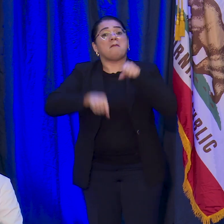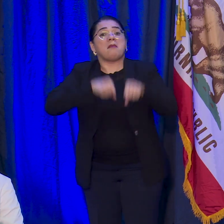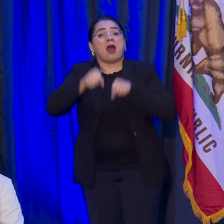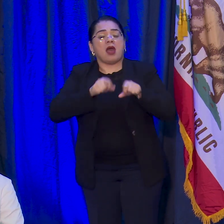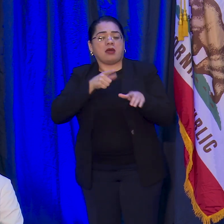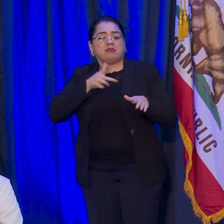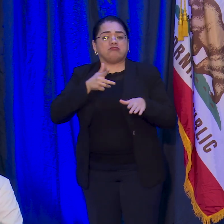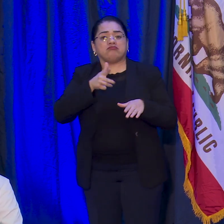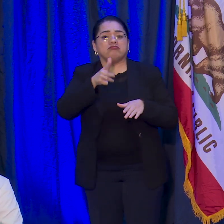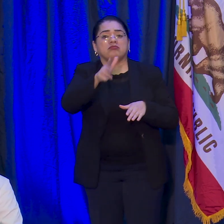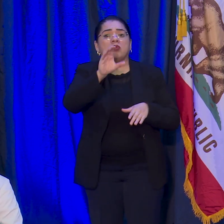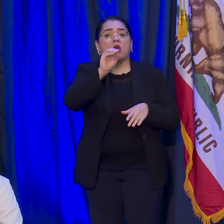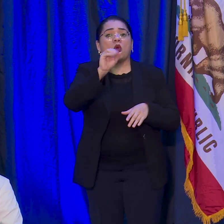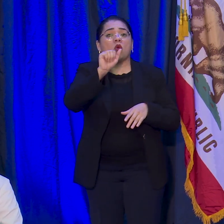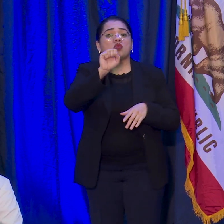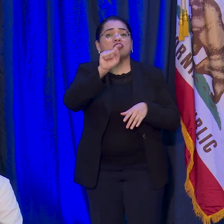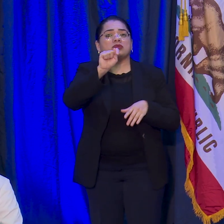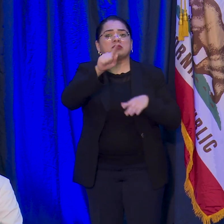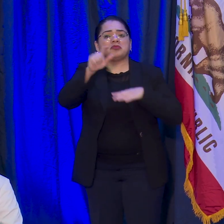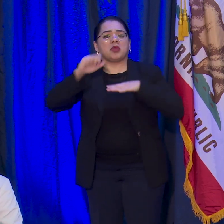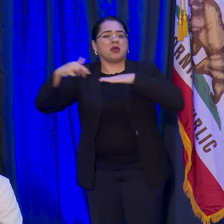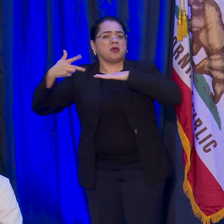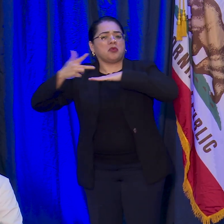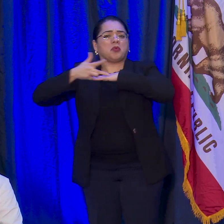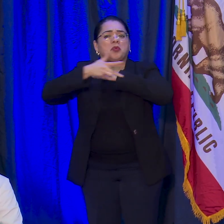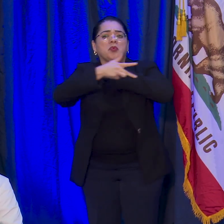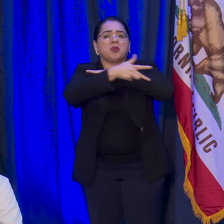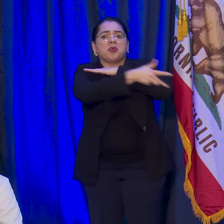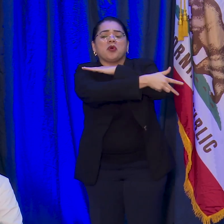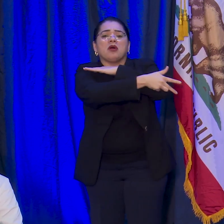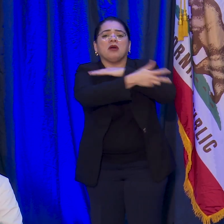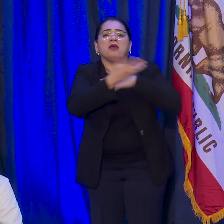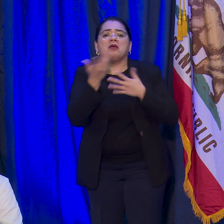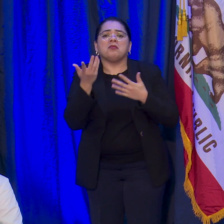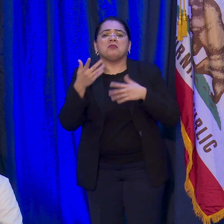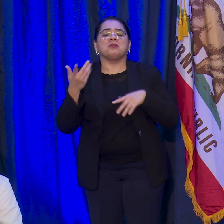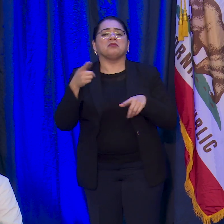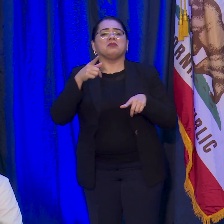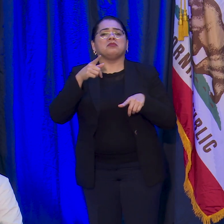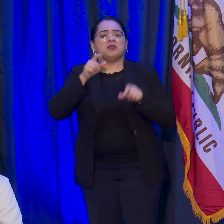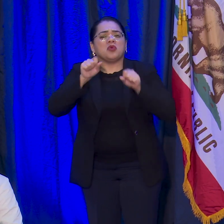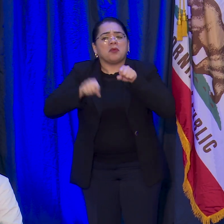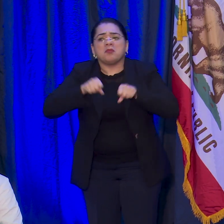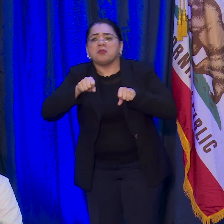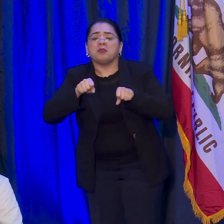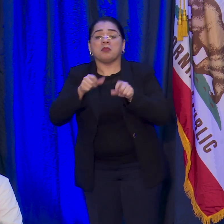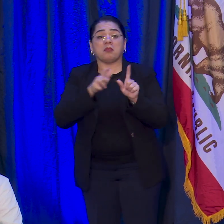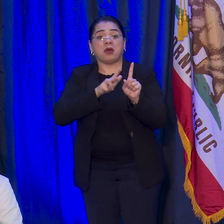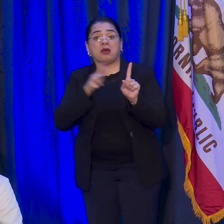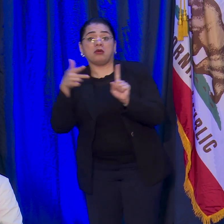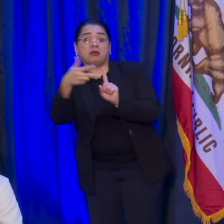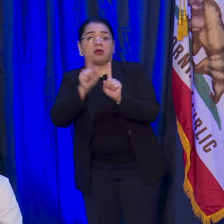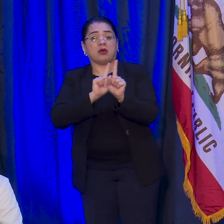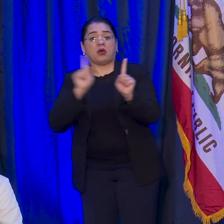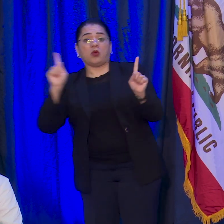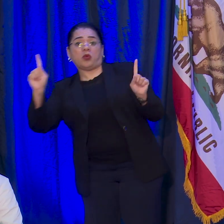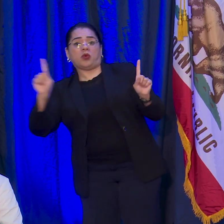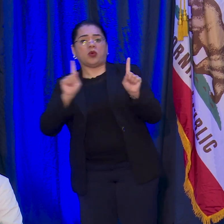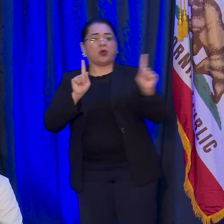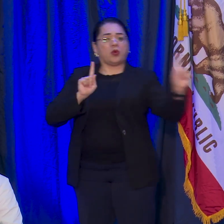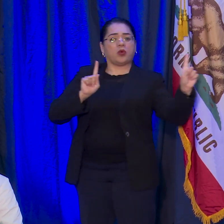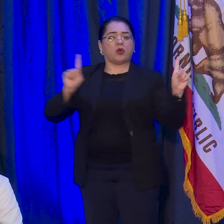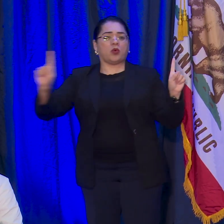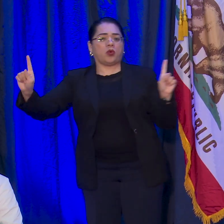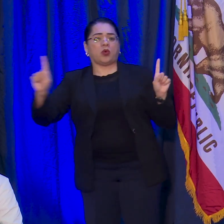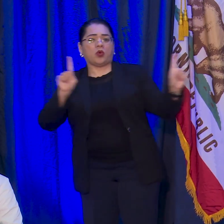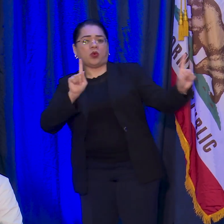the coast. Those things are still ways of getting around. You must still practice the social distancing